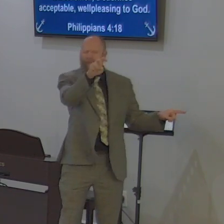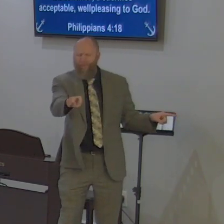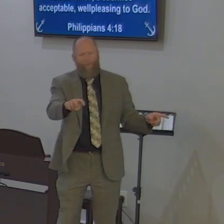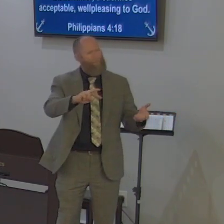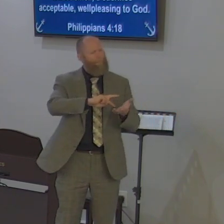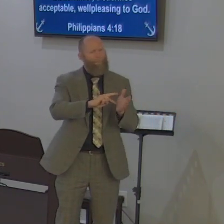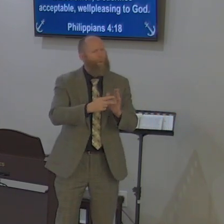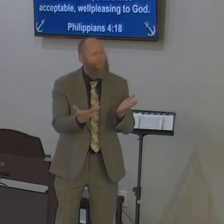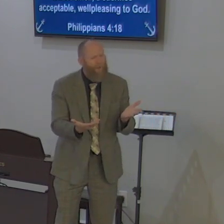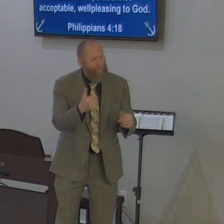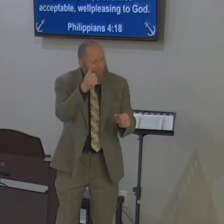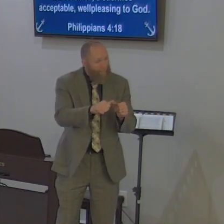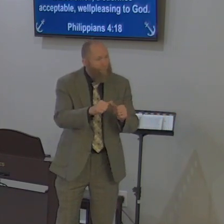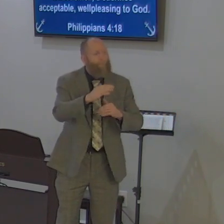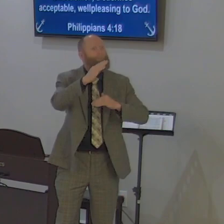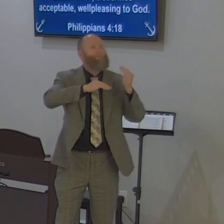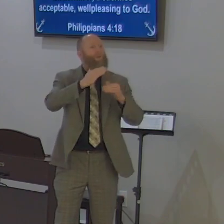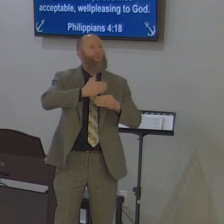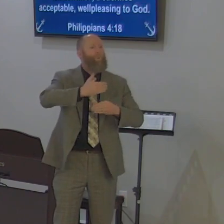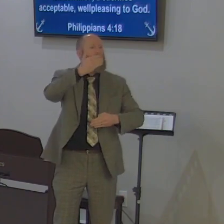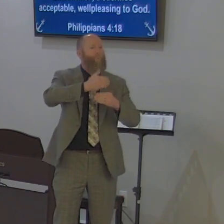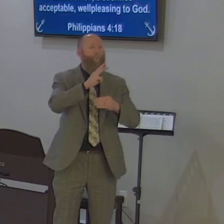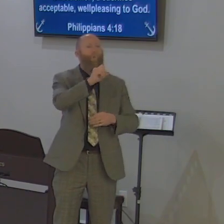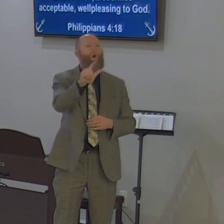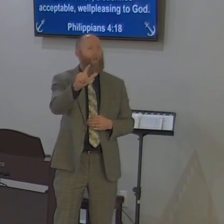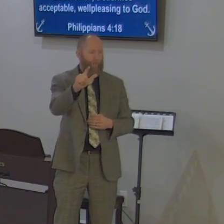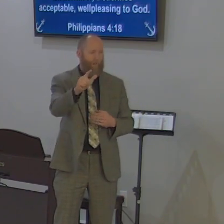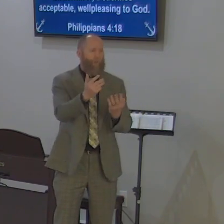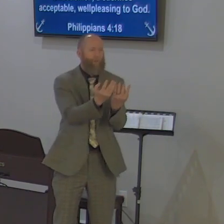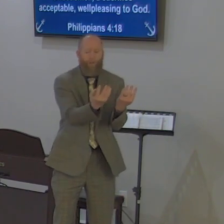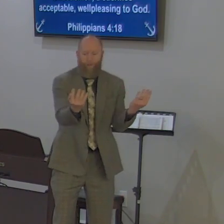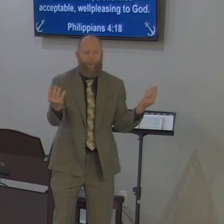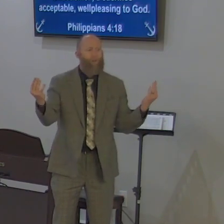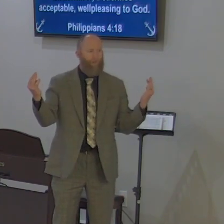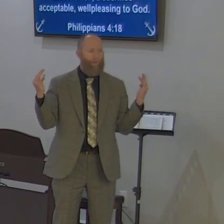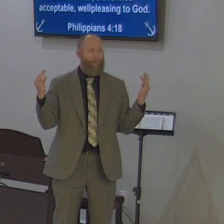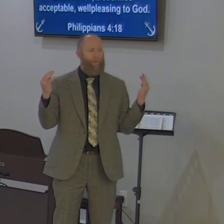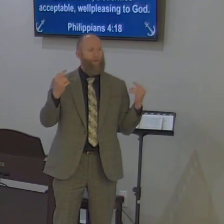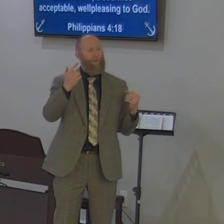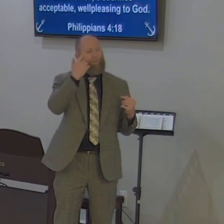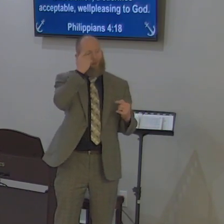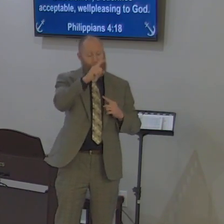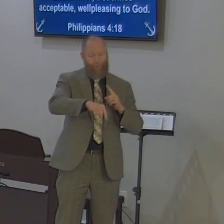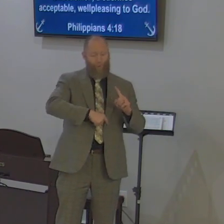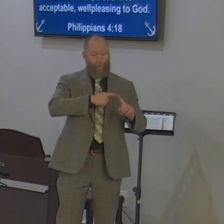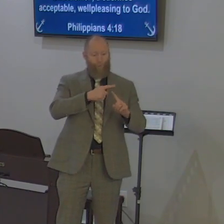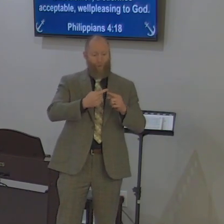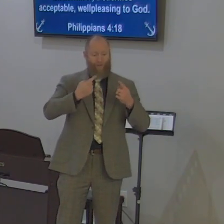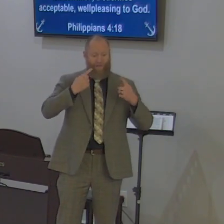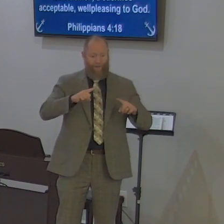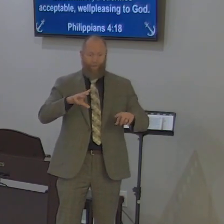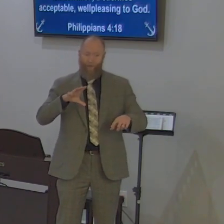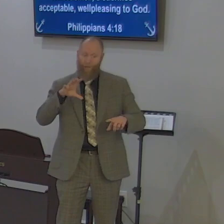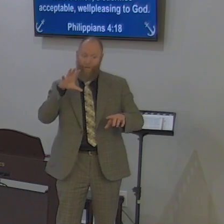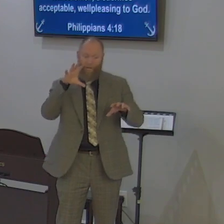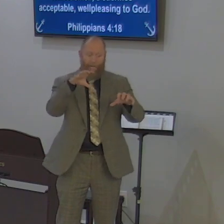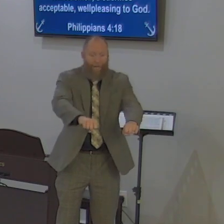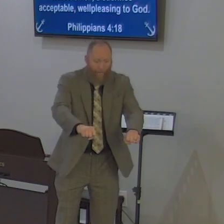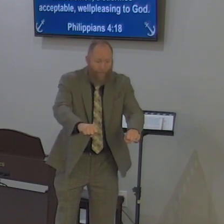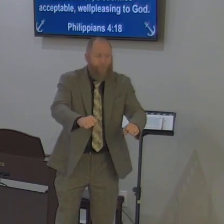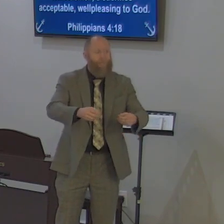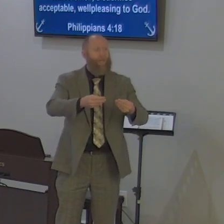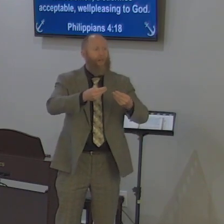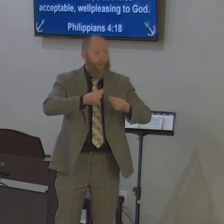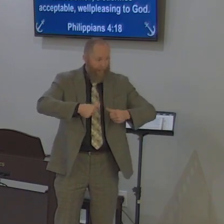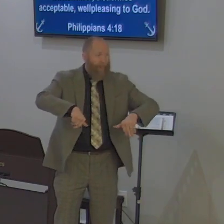of Jerusalem. When they captured a city, you know that they would lay siege on them, okay? So they would surround them and try to cut off water